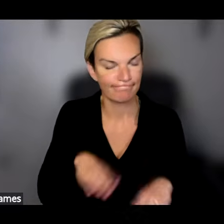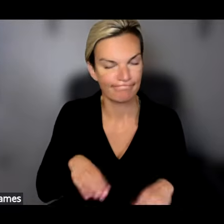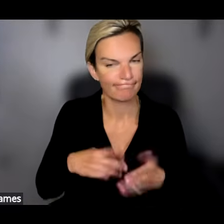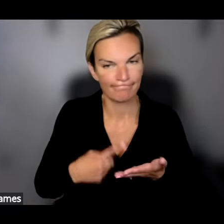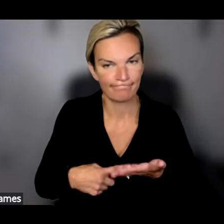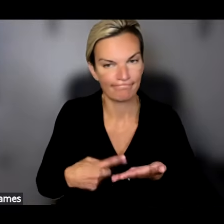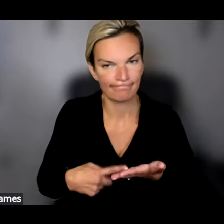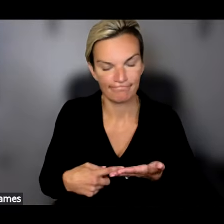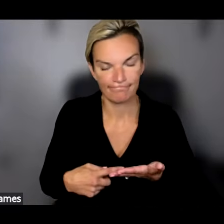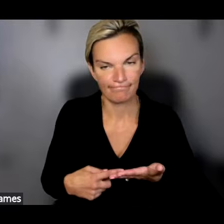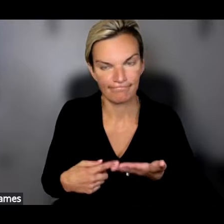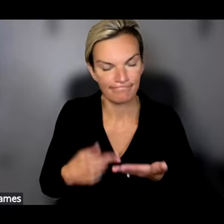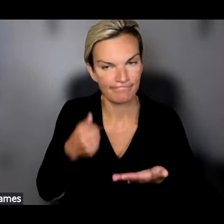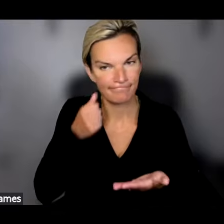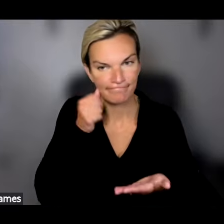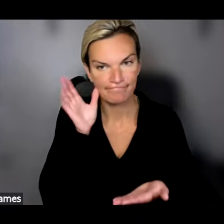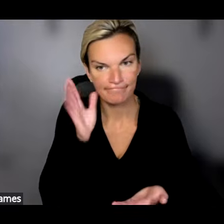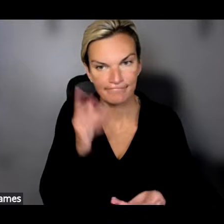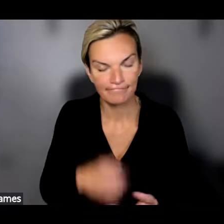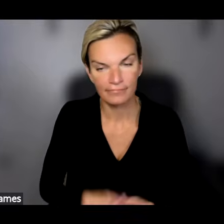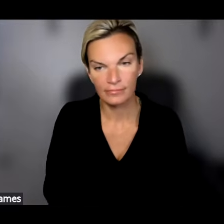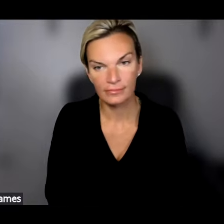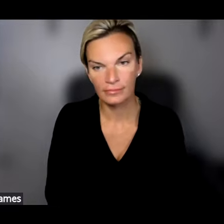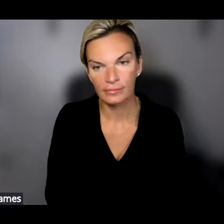coming up here.